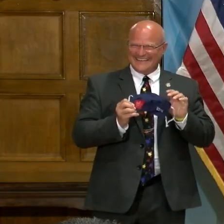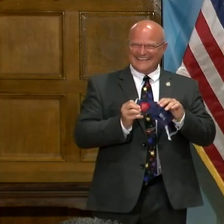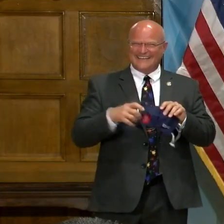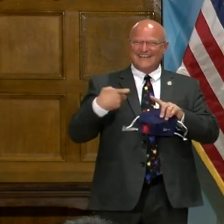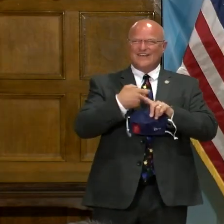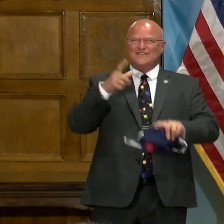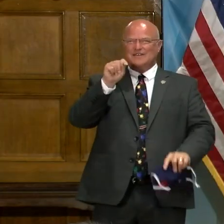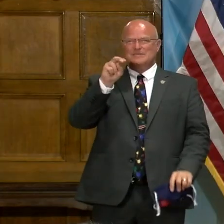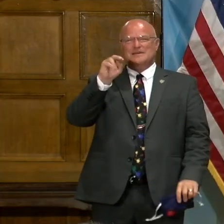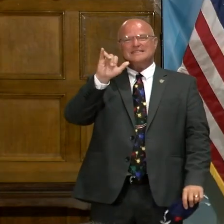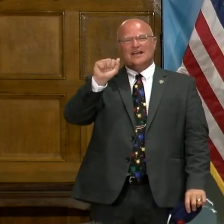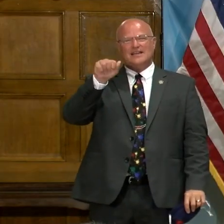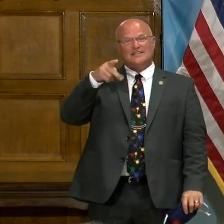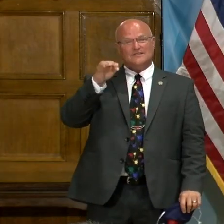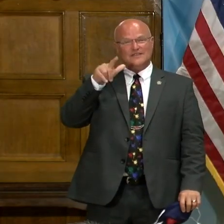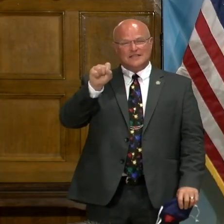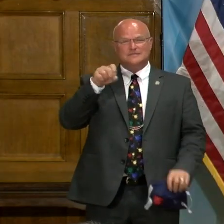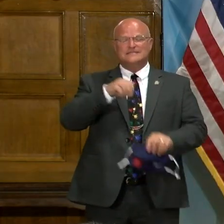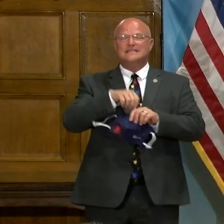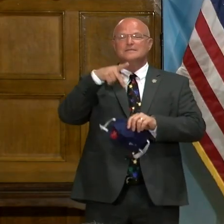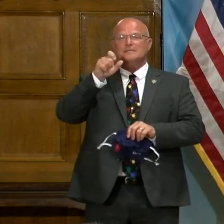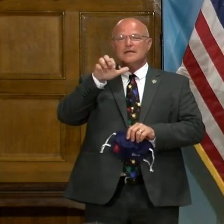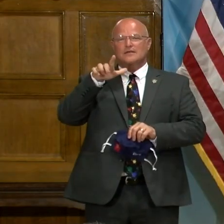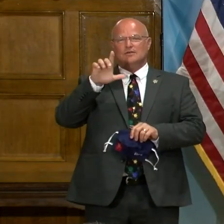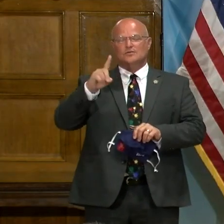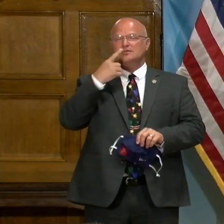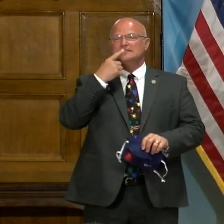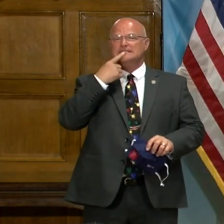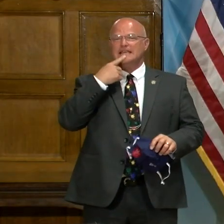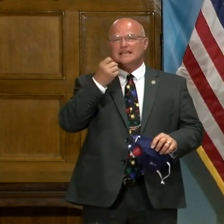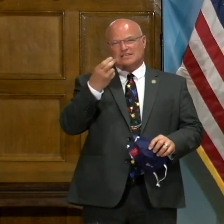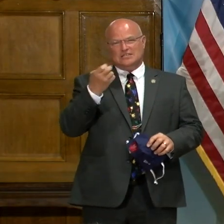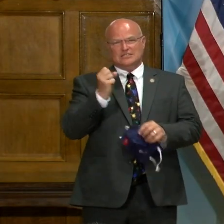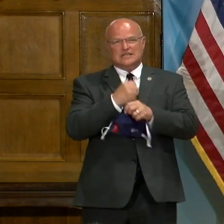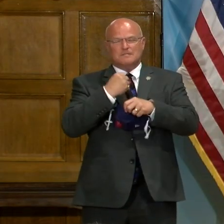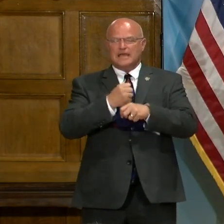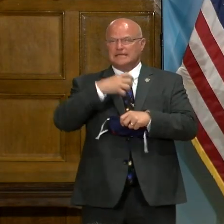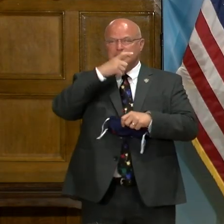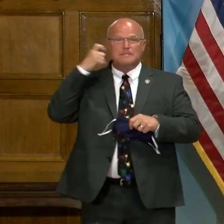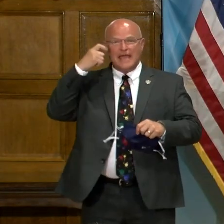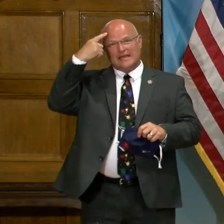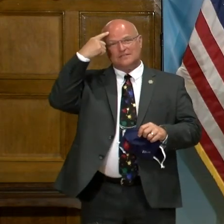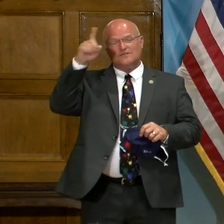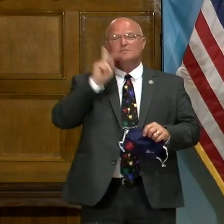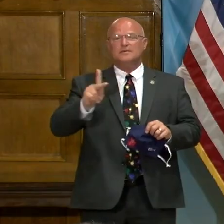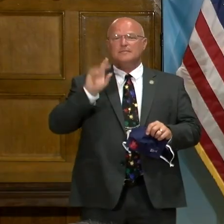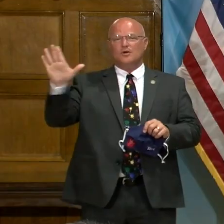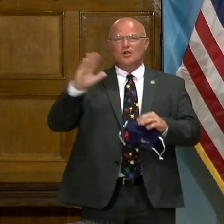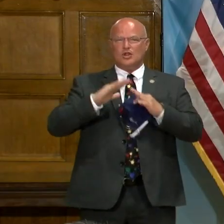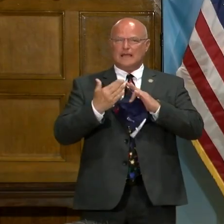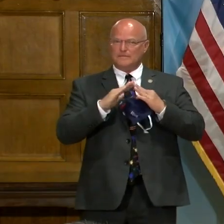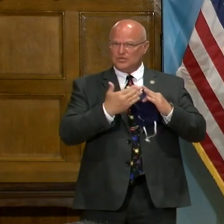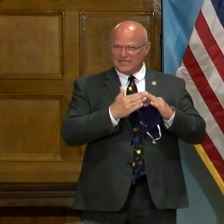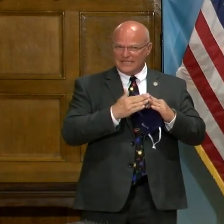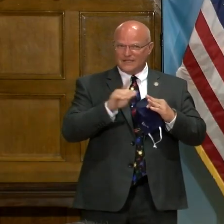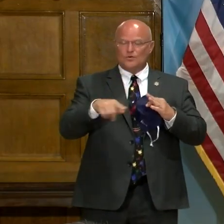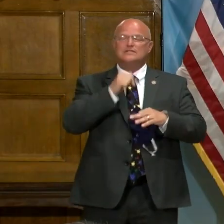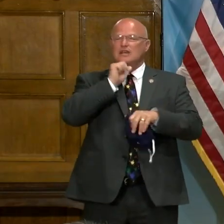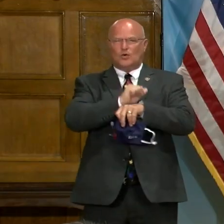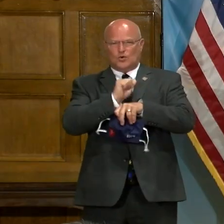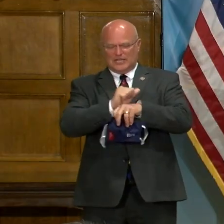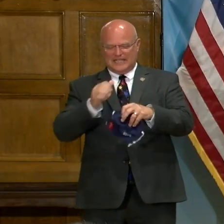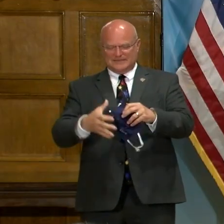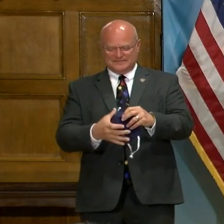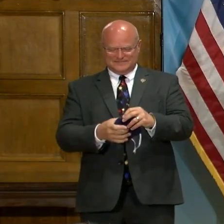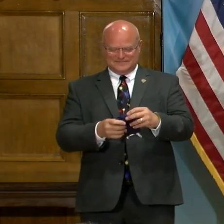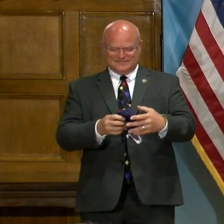from Tanya Phillips in Paragould, who says she makes masks for people in her community when she's not